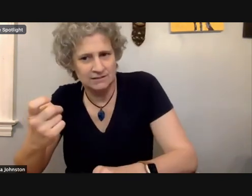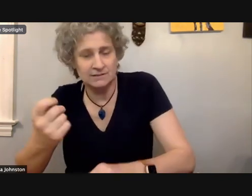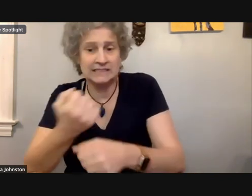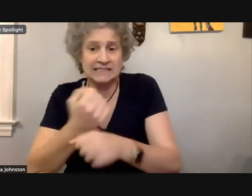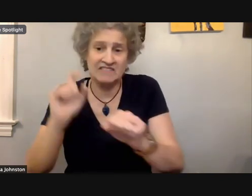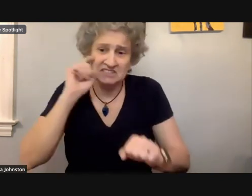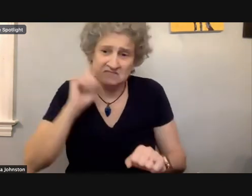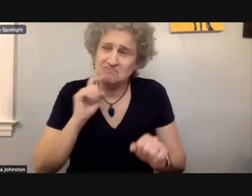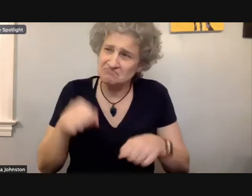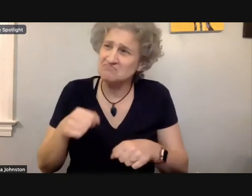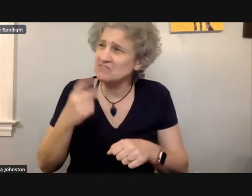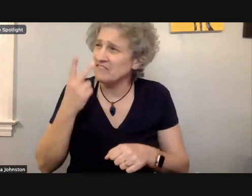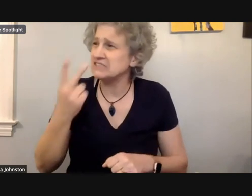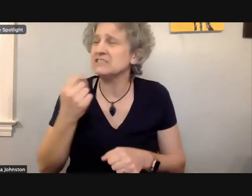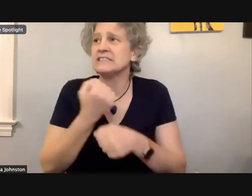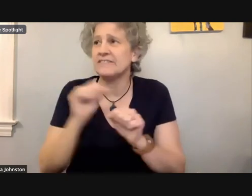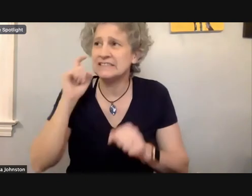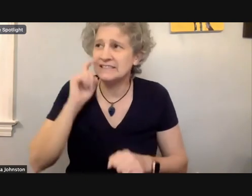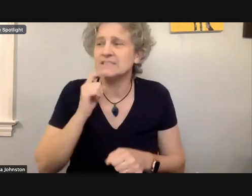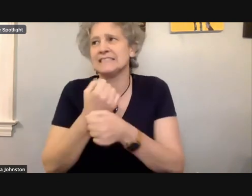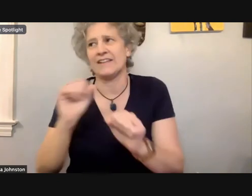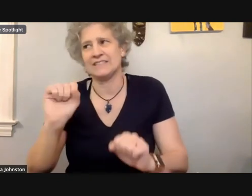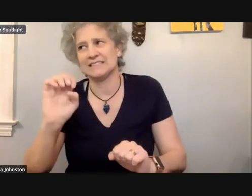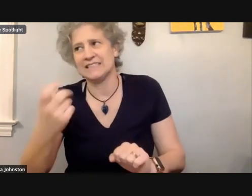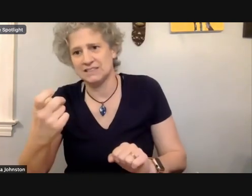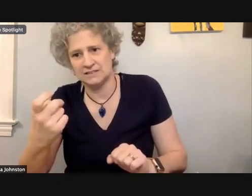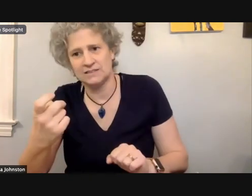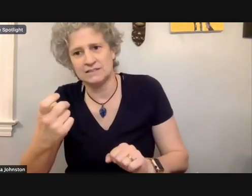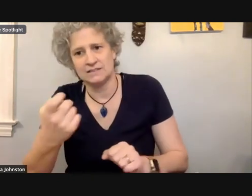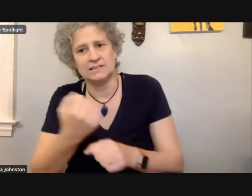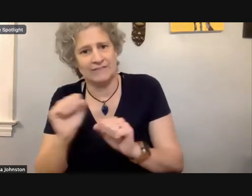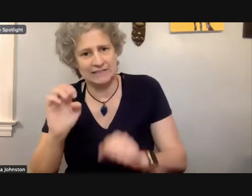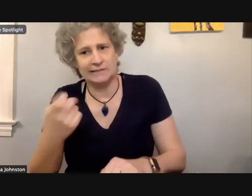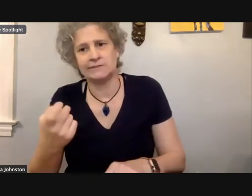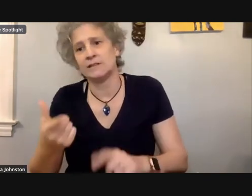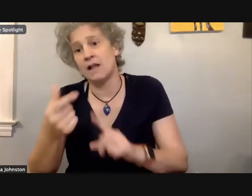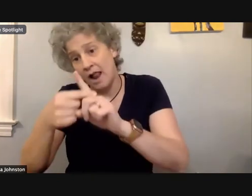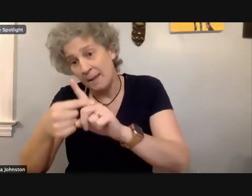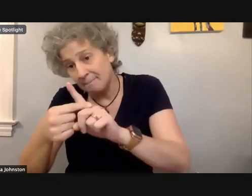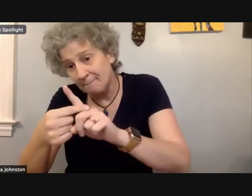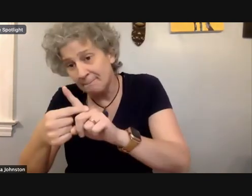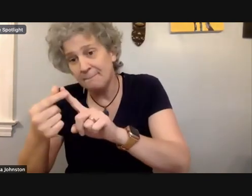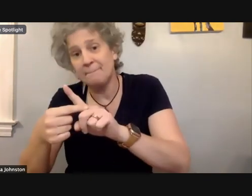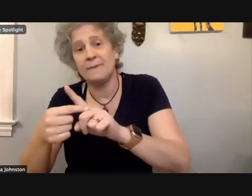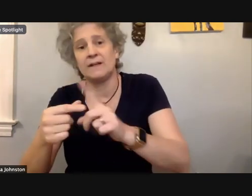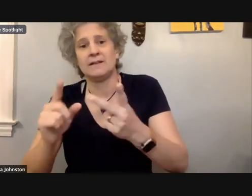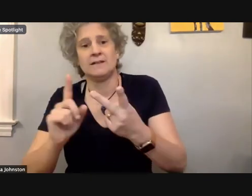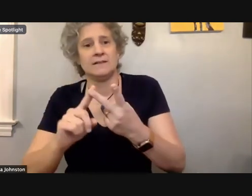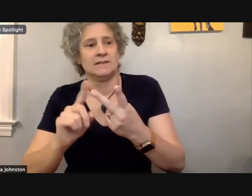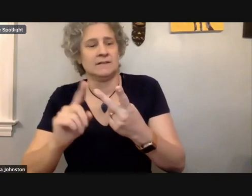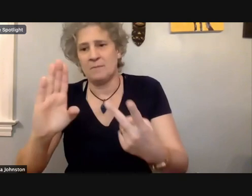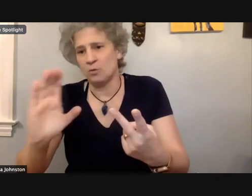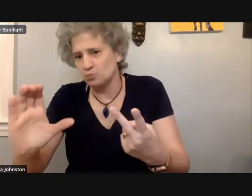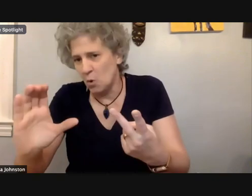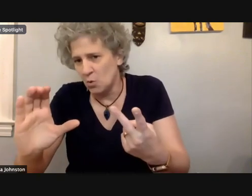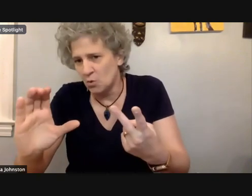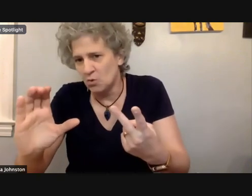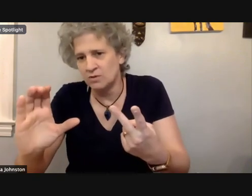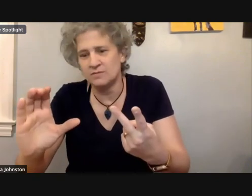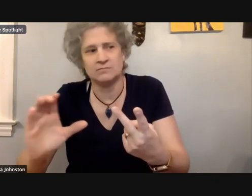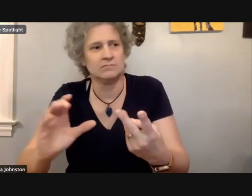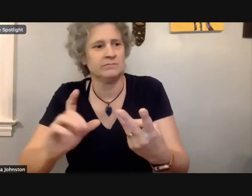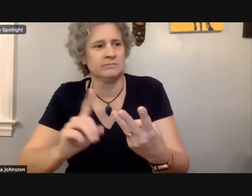And then safe sex would be fingerspelled. I've seen this, but this is more appropriate. Safe and then fingerspelled sex. And then you can talk about